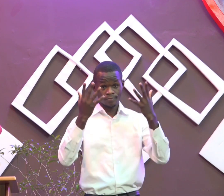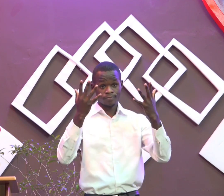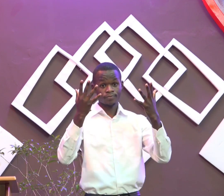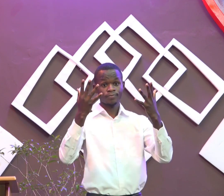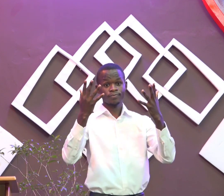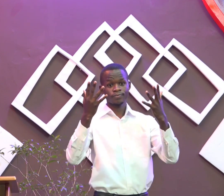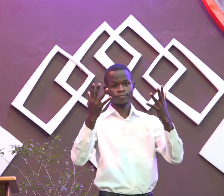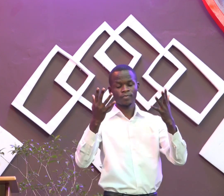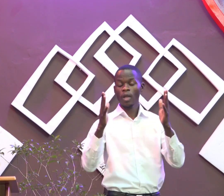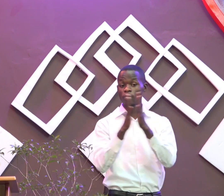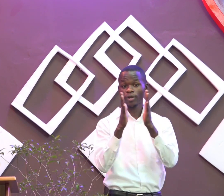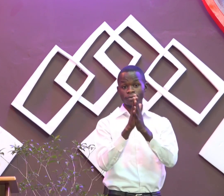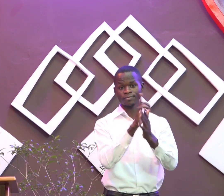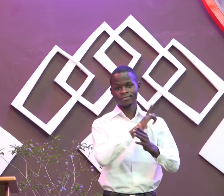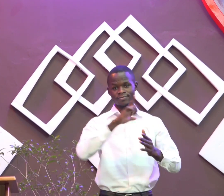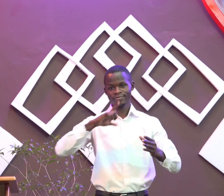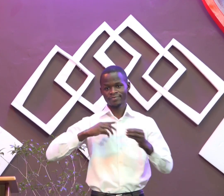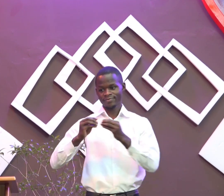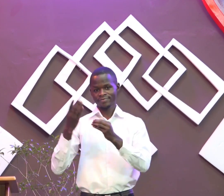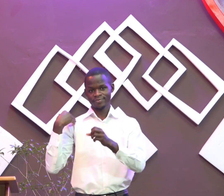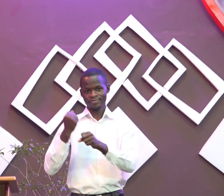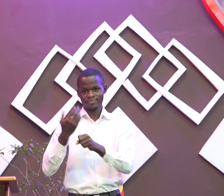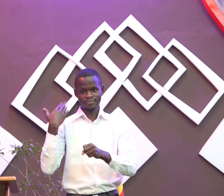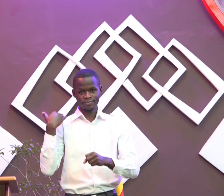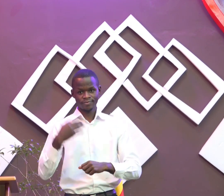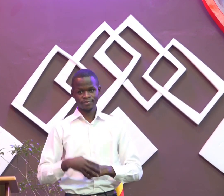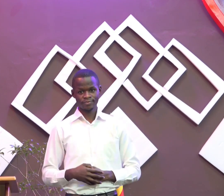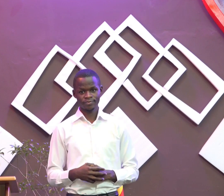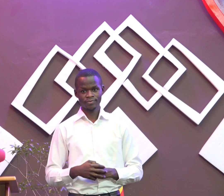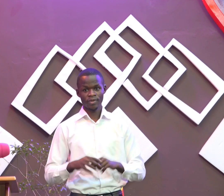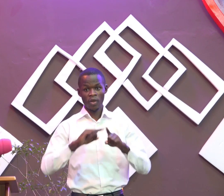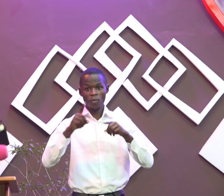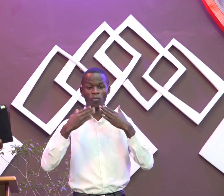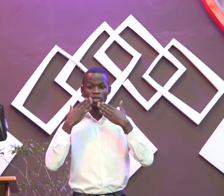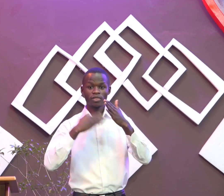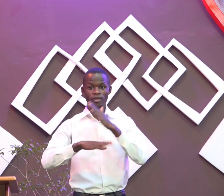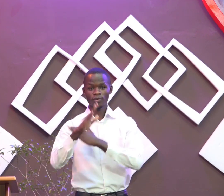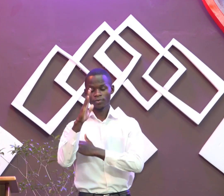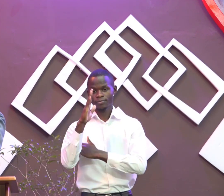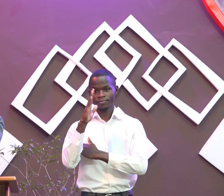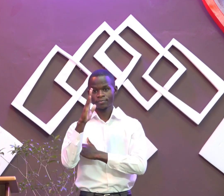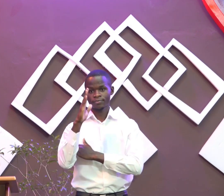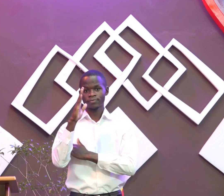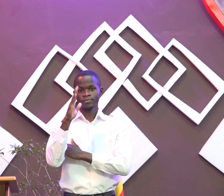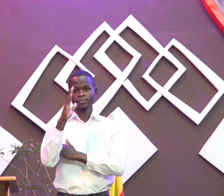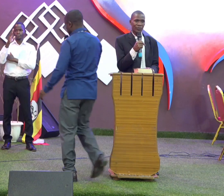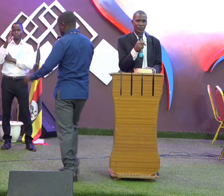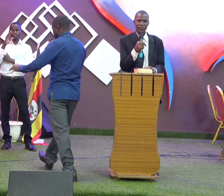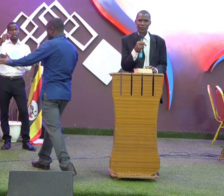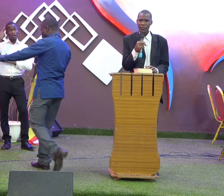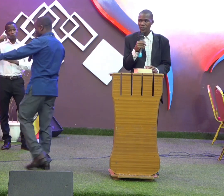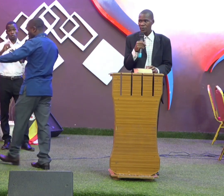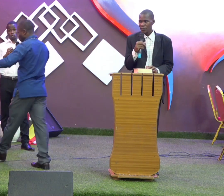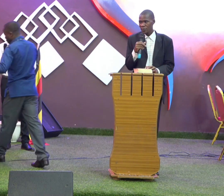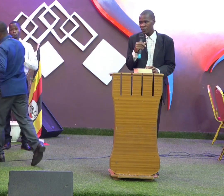Hallelujah. Amen. Mukama yebazibwa abooluganda. Praise be to the Lord, brethren. Twebaza nnyo mukama. We thank the Lord so much.